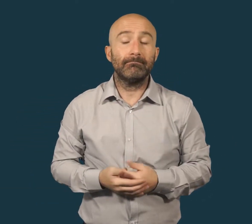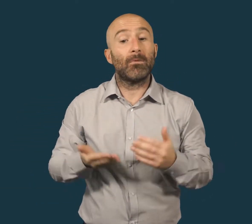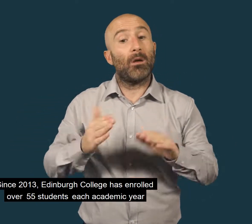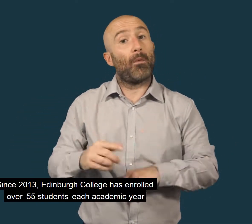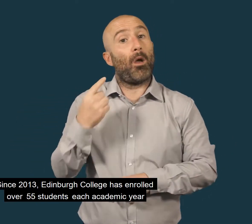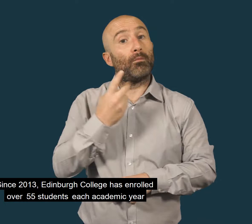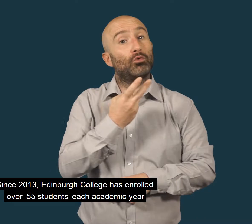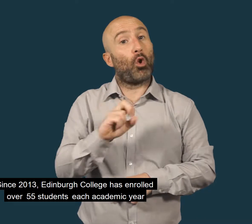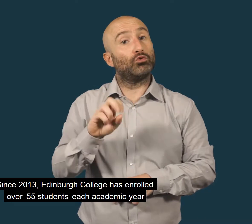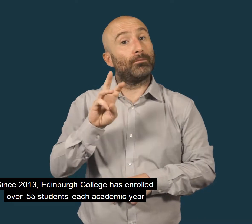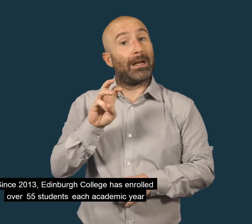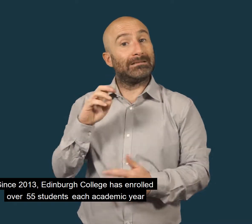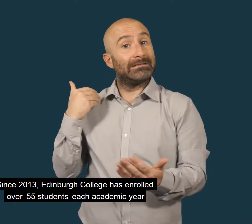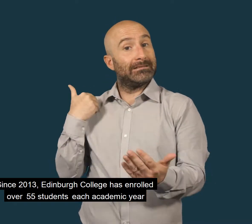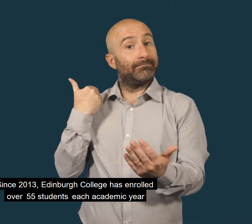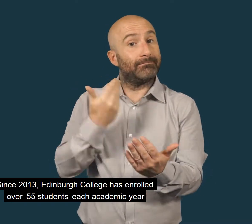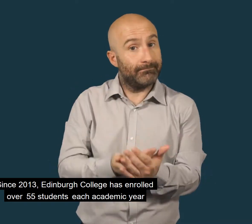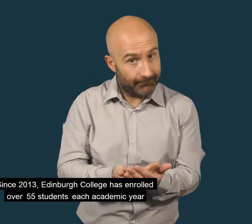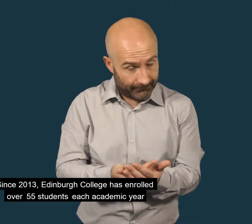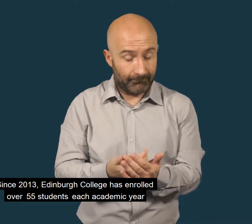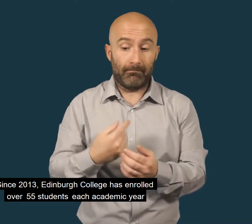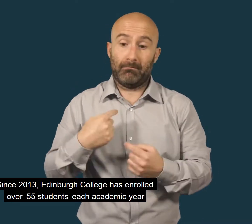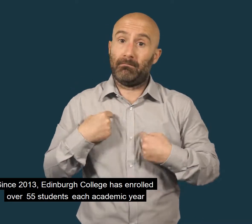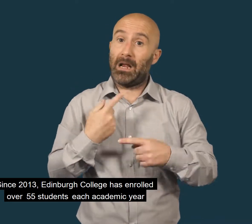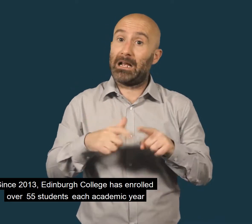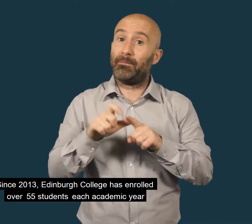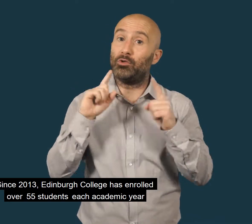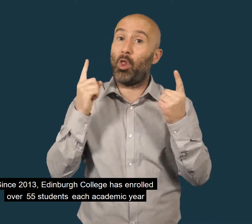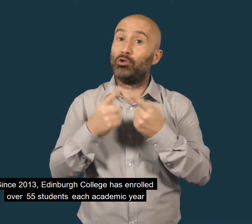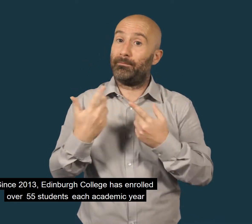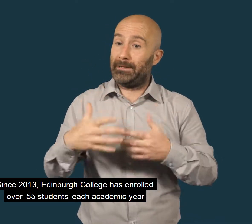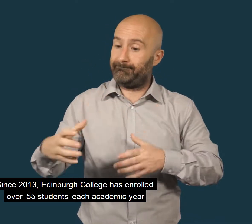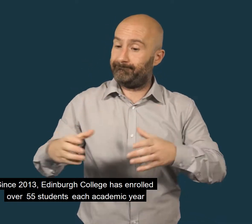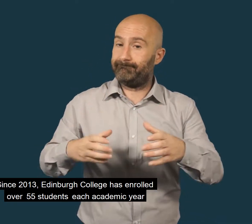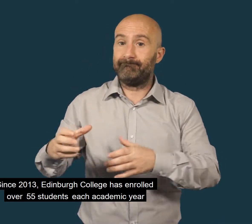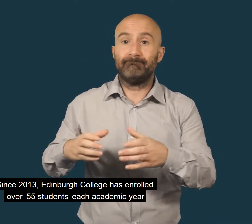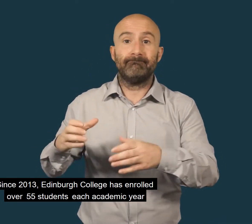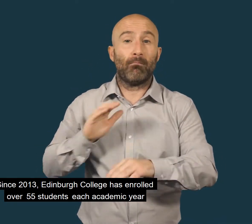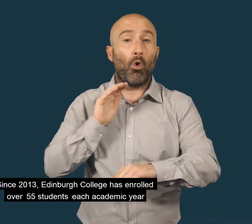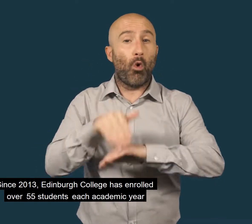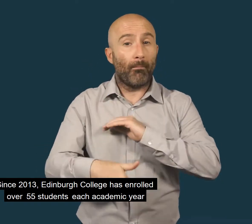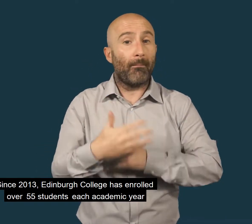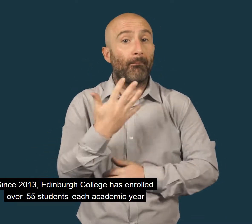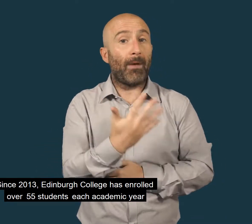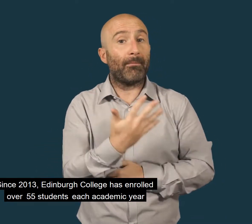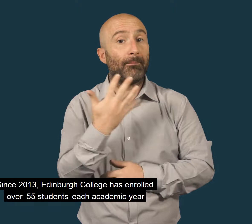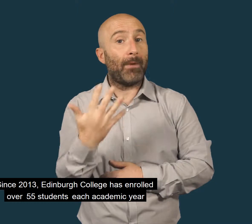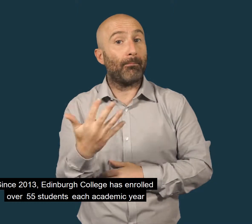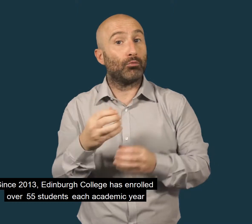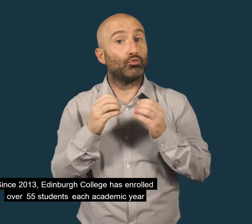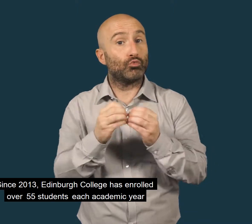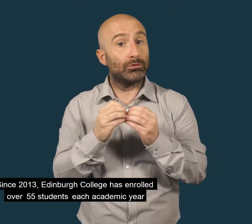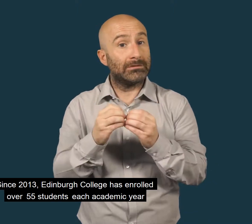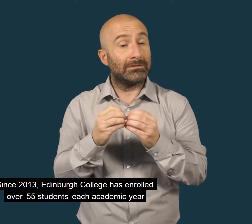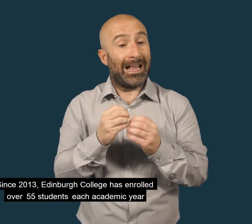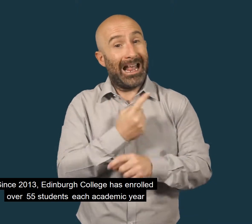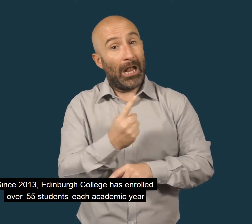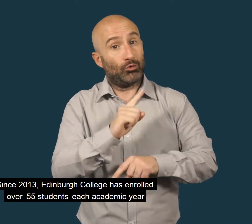Since 2013, Edinburgh College has enrolled over 55 students each academic year who are